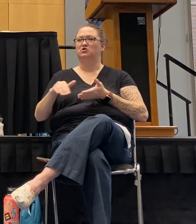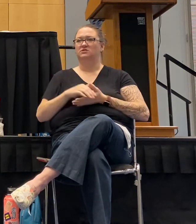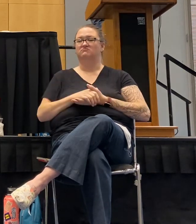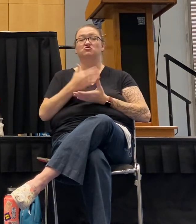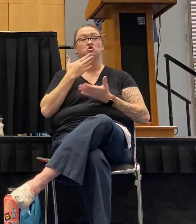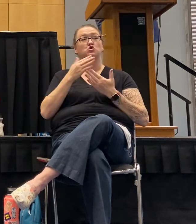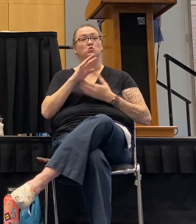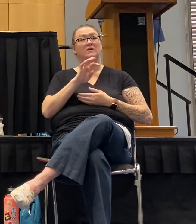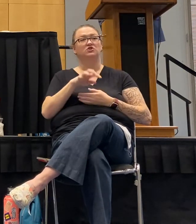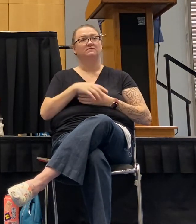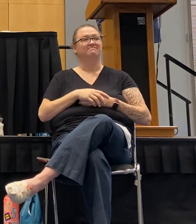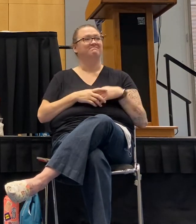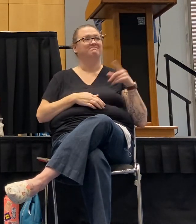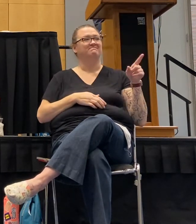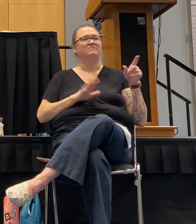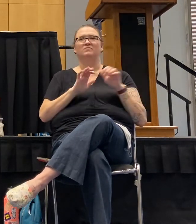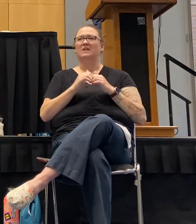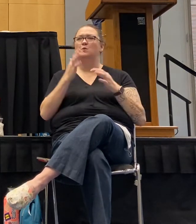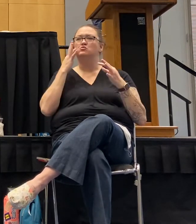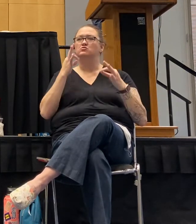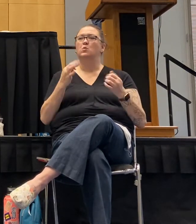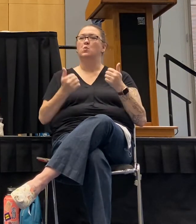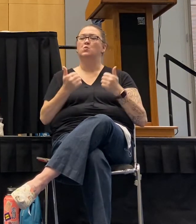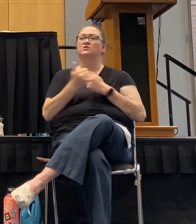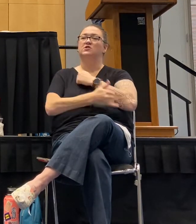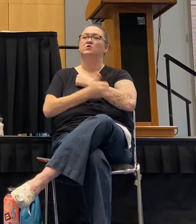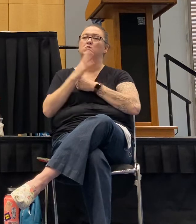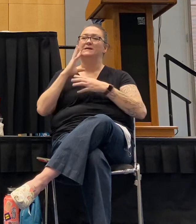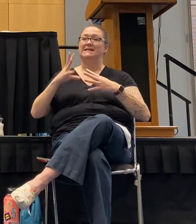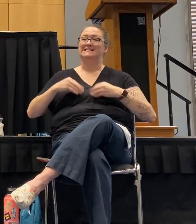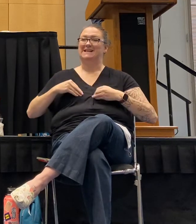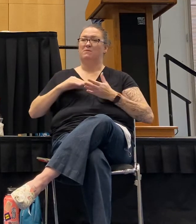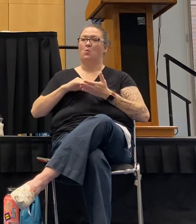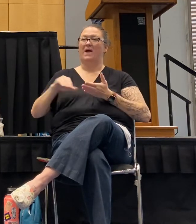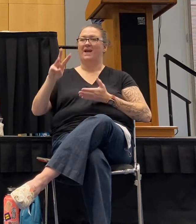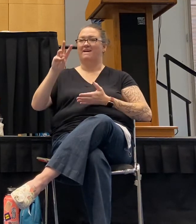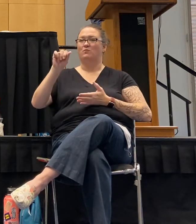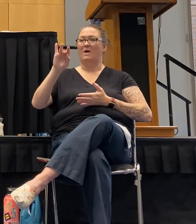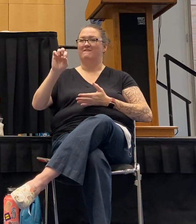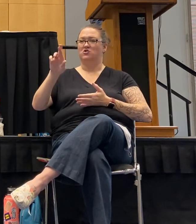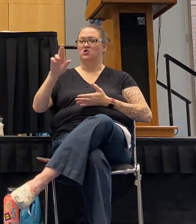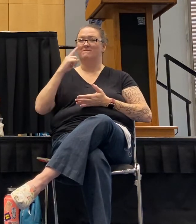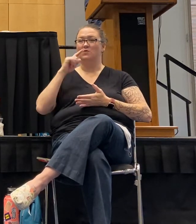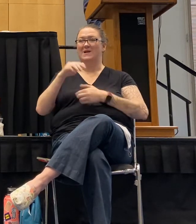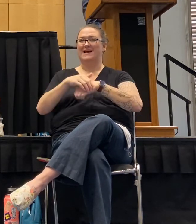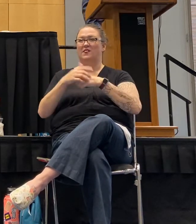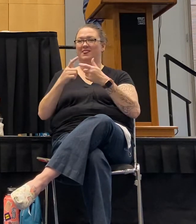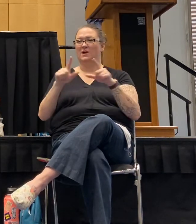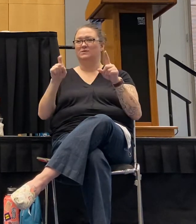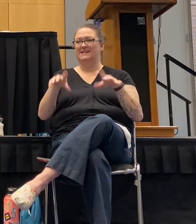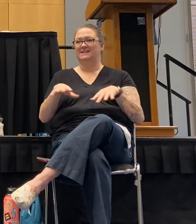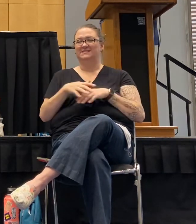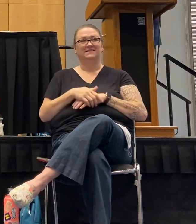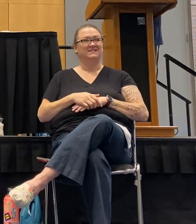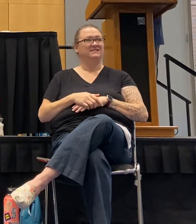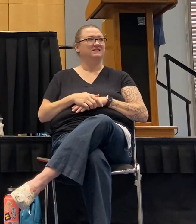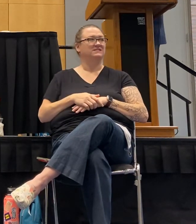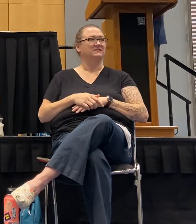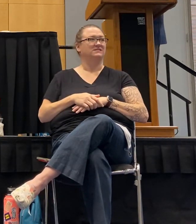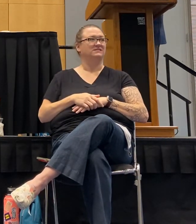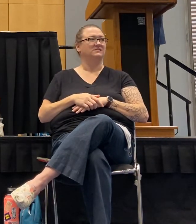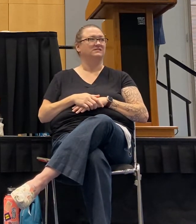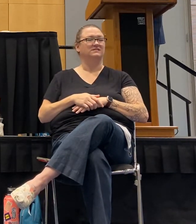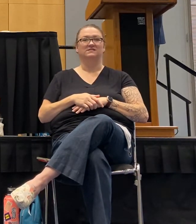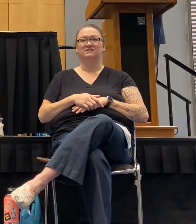Really great question. He asked, how do you determine which countries you'll accept as waivers for English language testing?